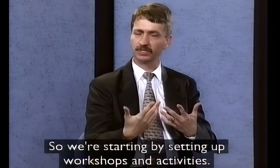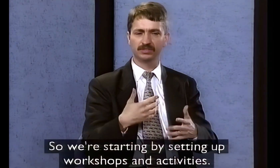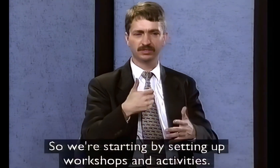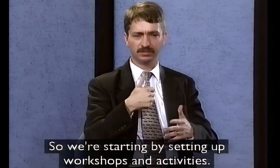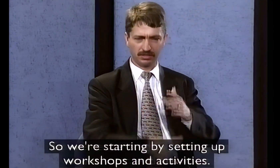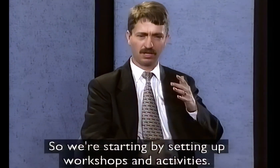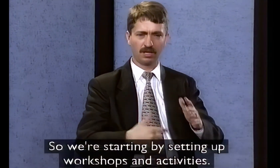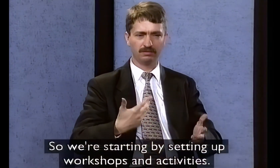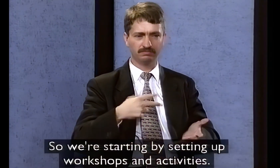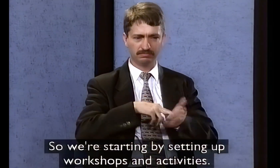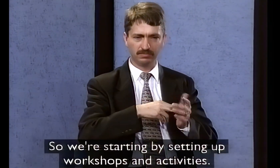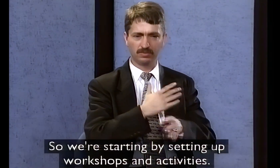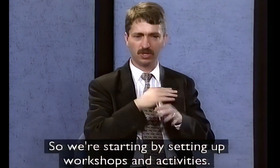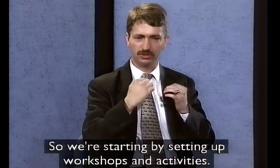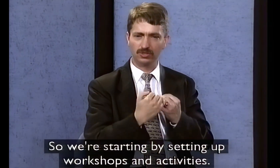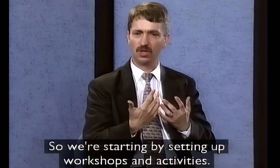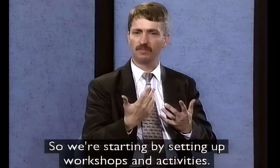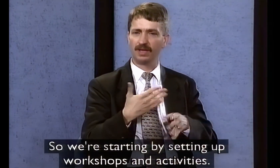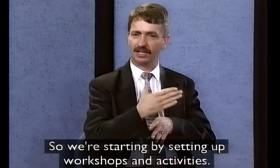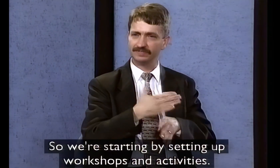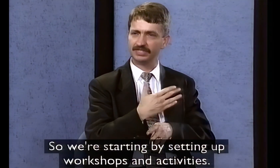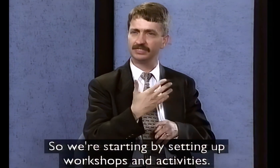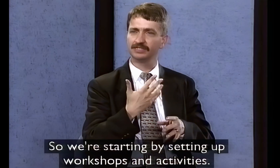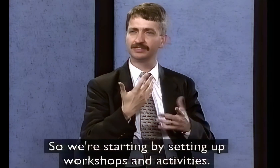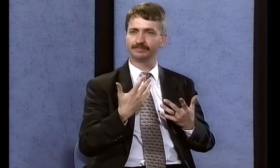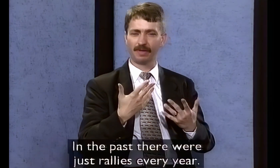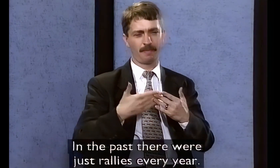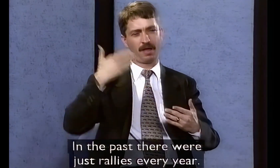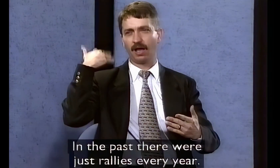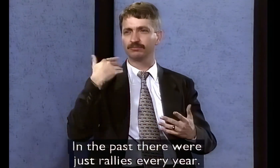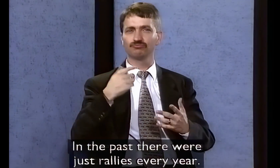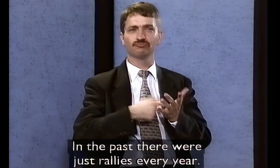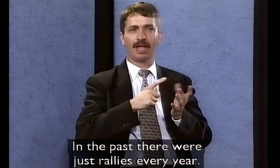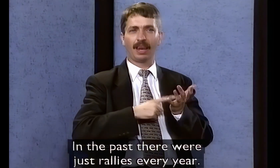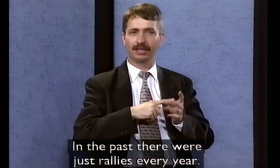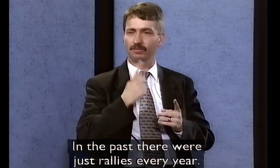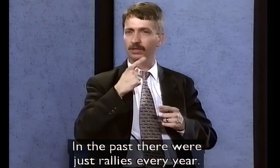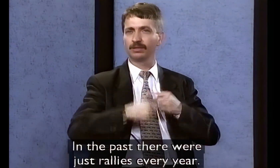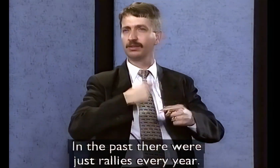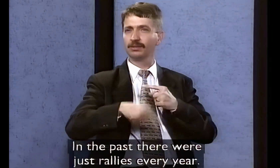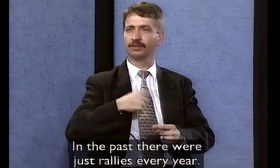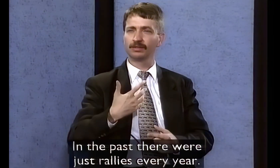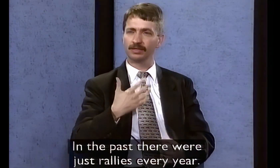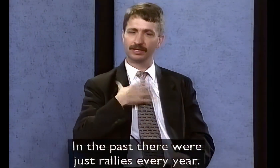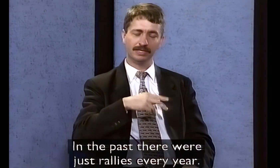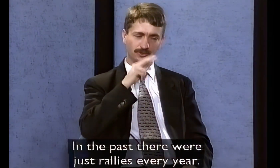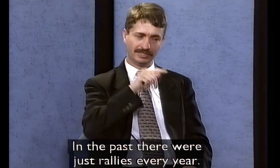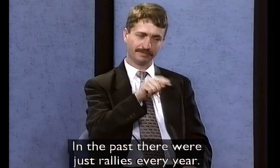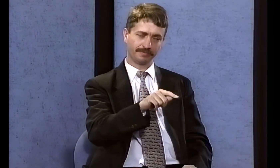we're starting by setting up workshops and activities. In the past, there were just rallies every year. So